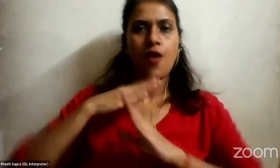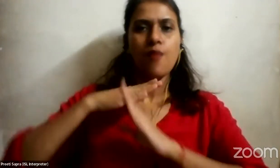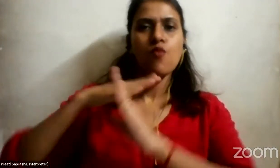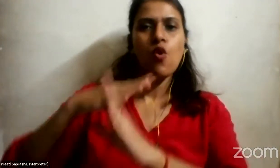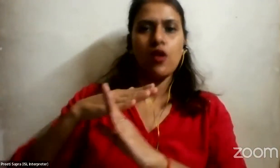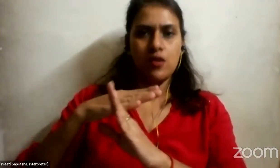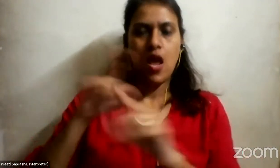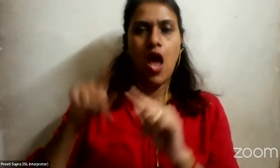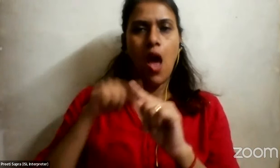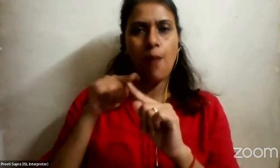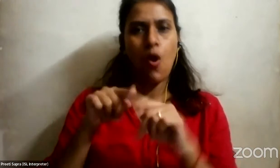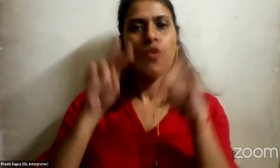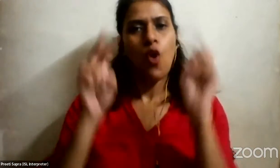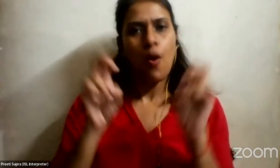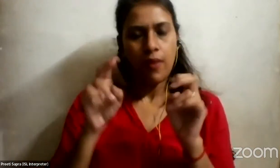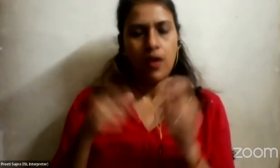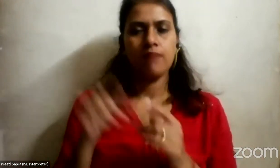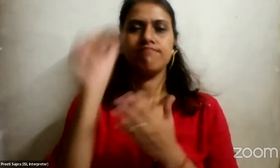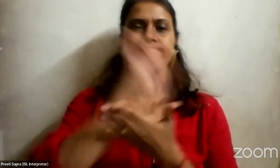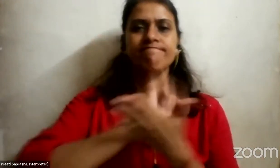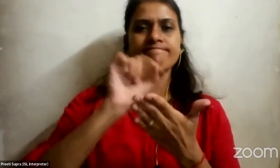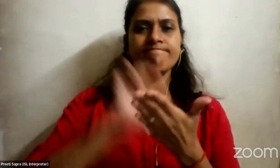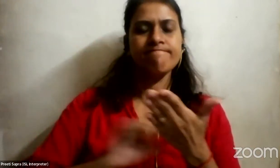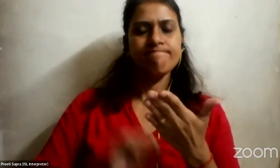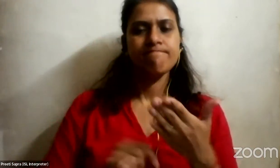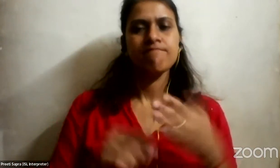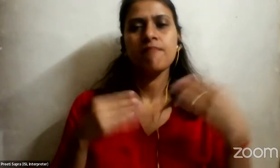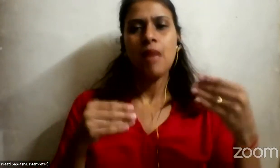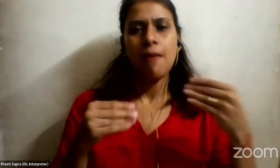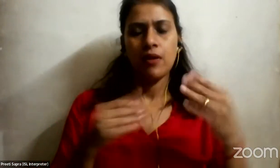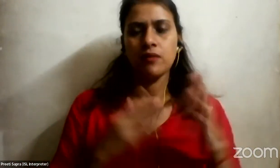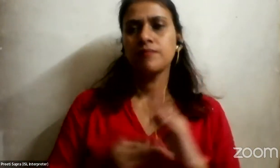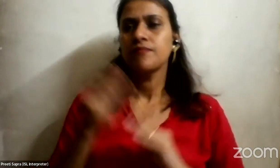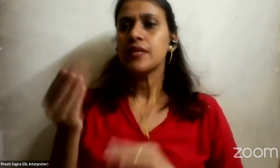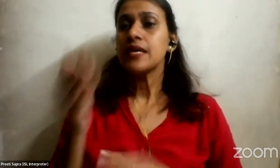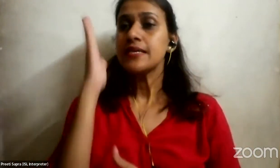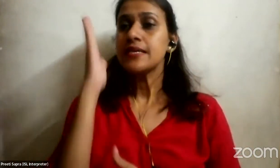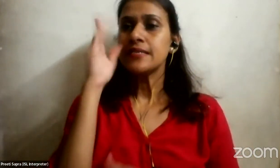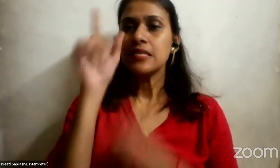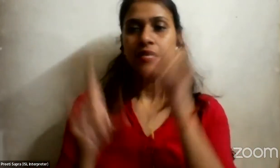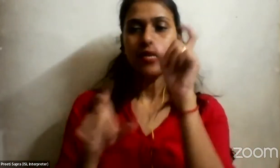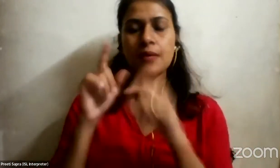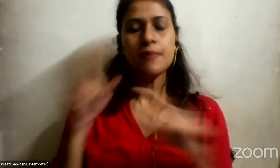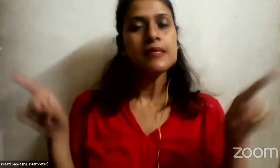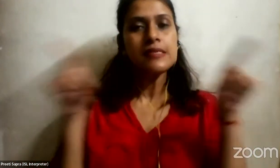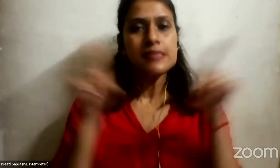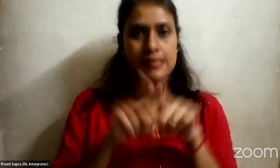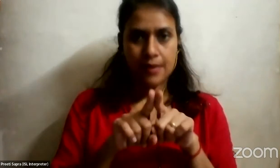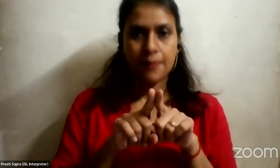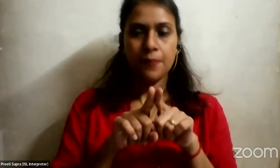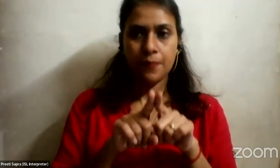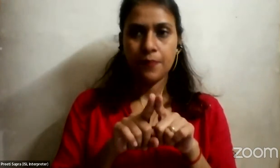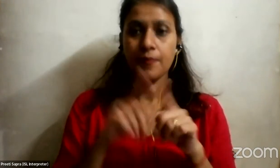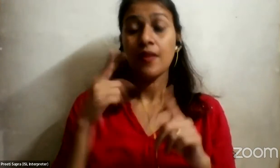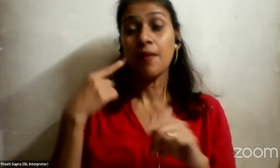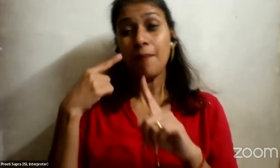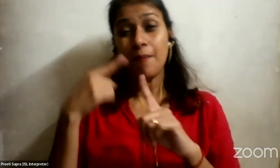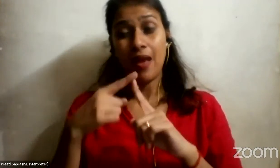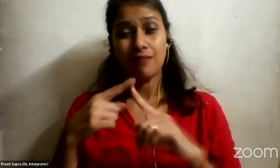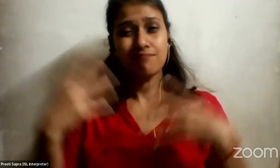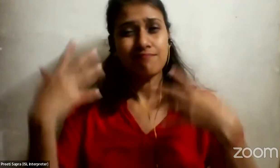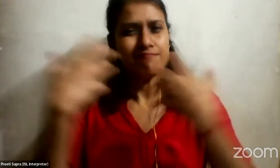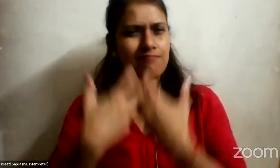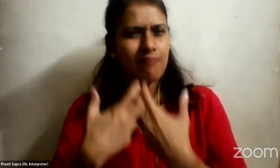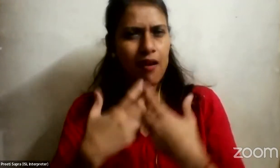that one other panelist, Dhruv, will speak more about on the overlap between algorithmic